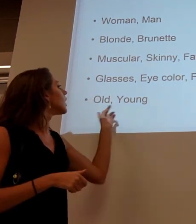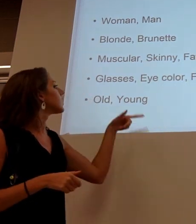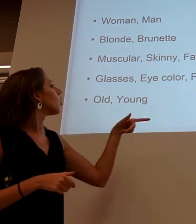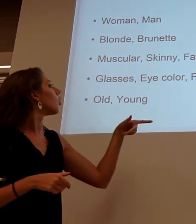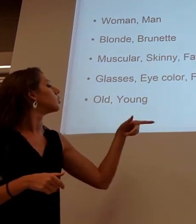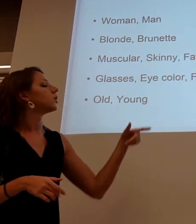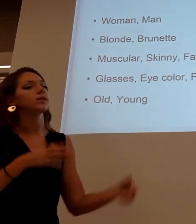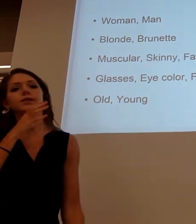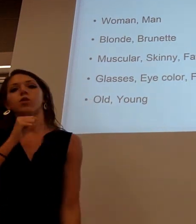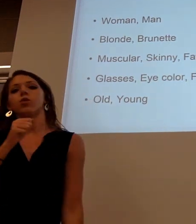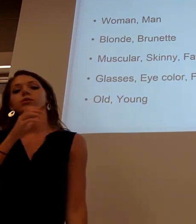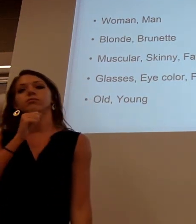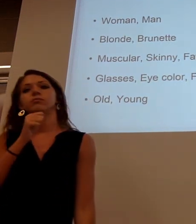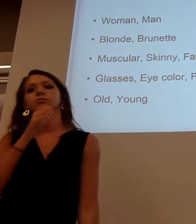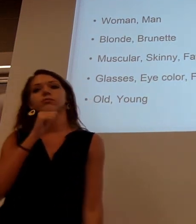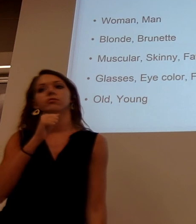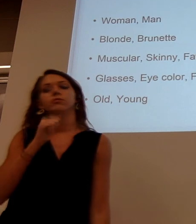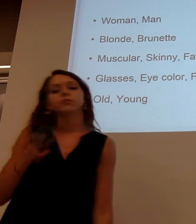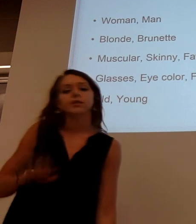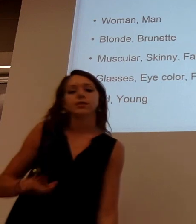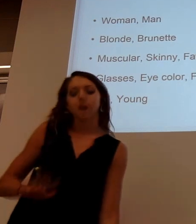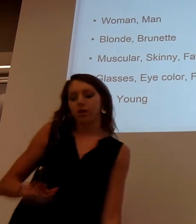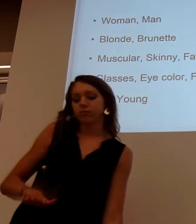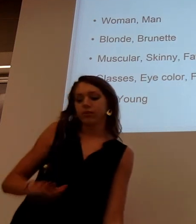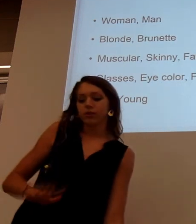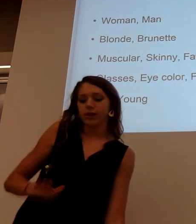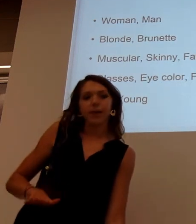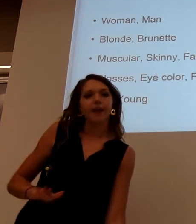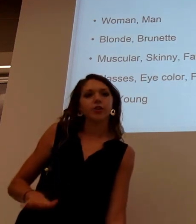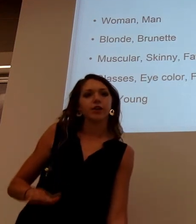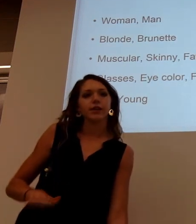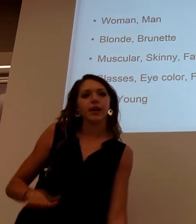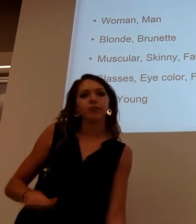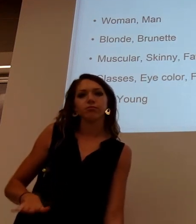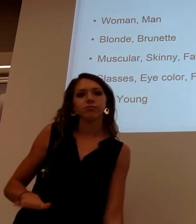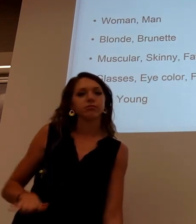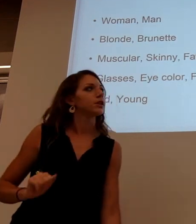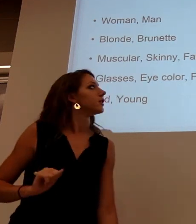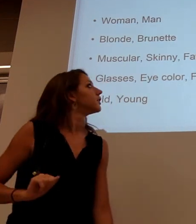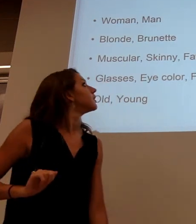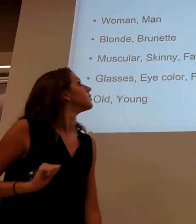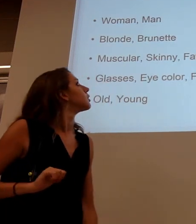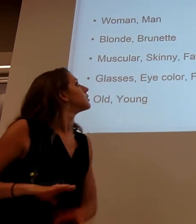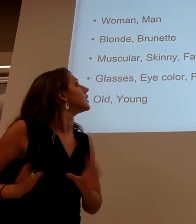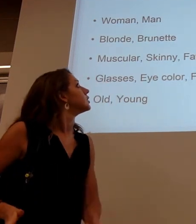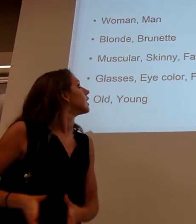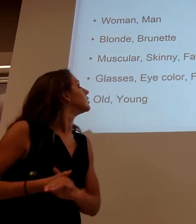Young and old. This is old. This is young. You just like pad child's head. Pretend child.